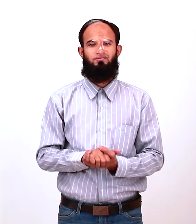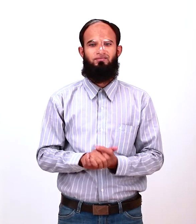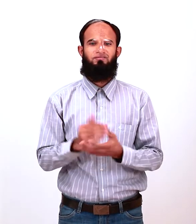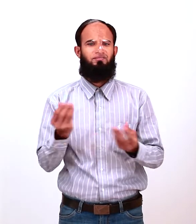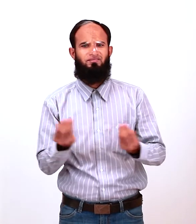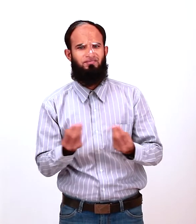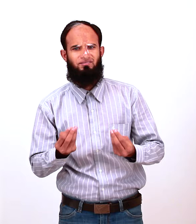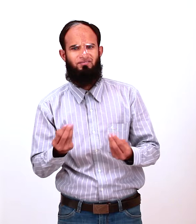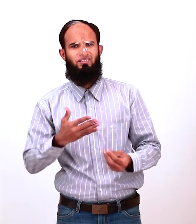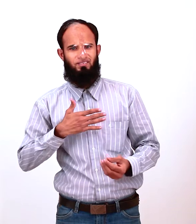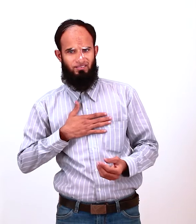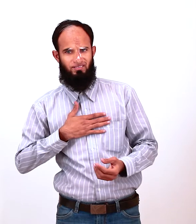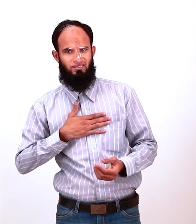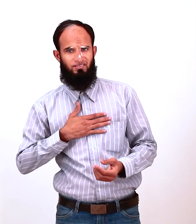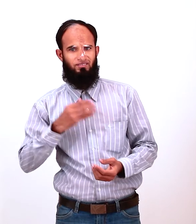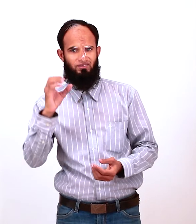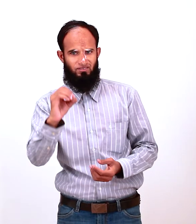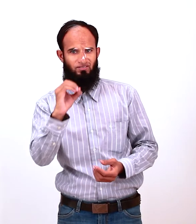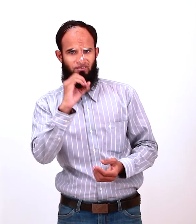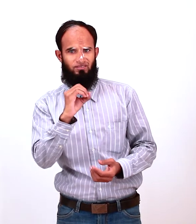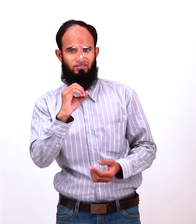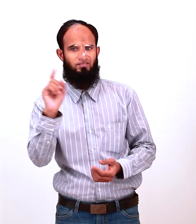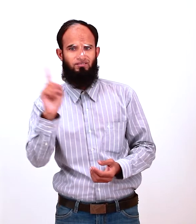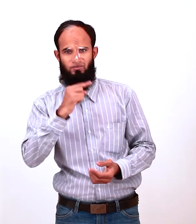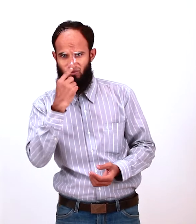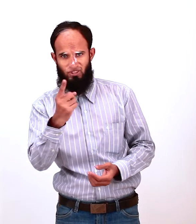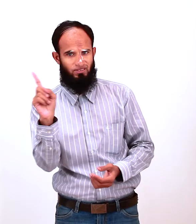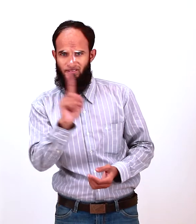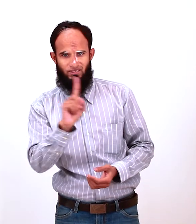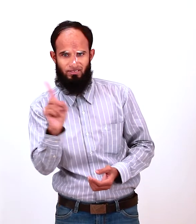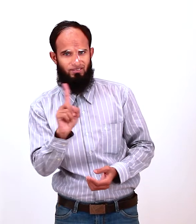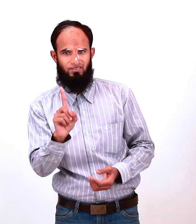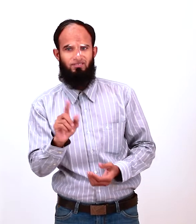However, we don't read it as 00.